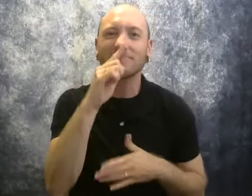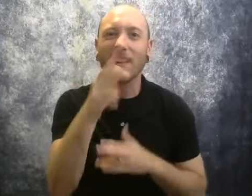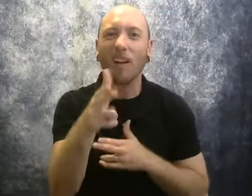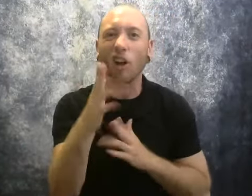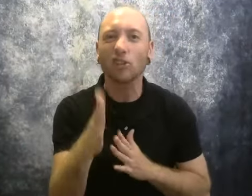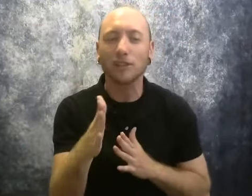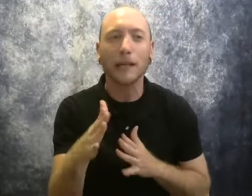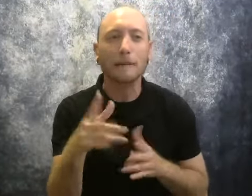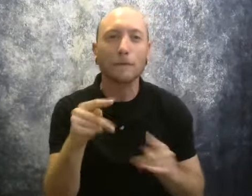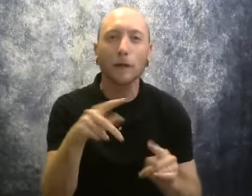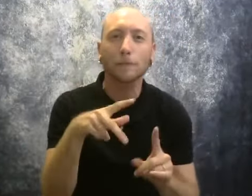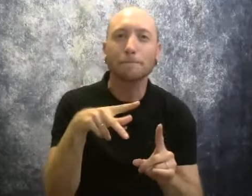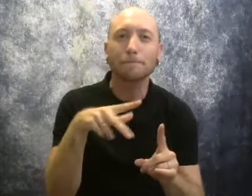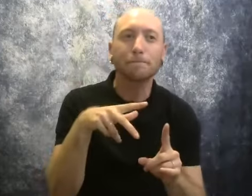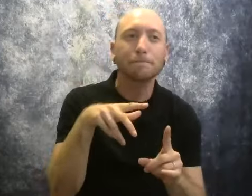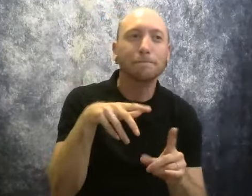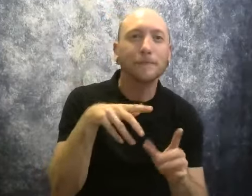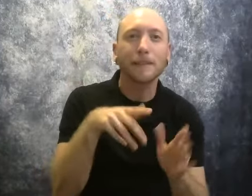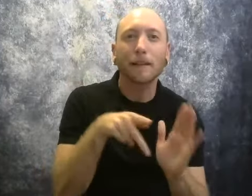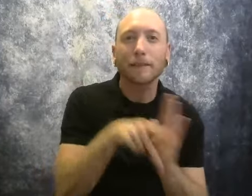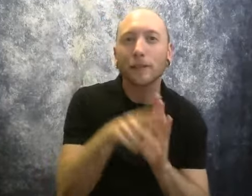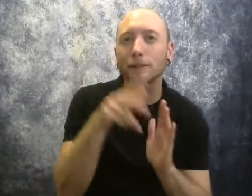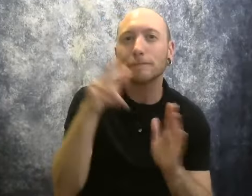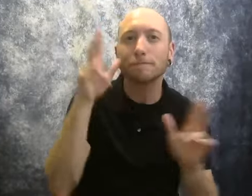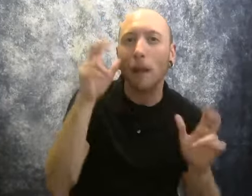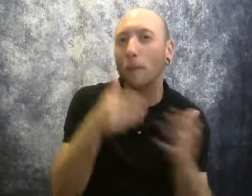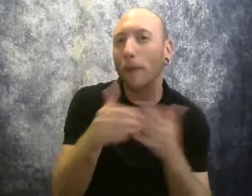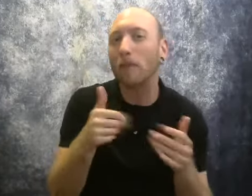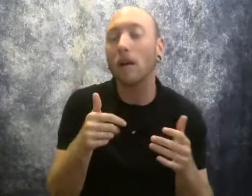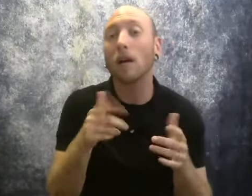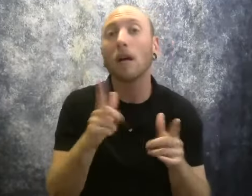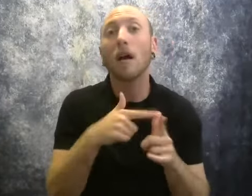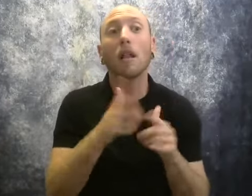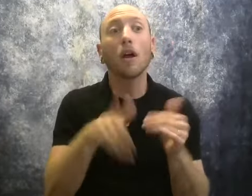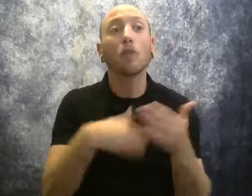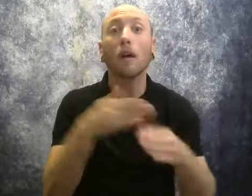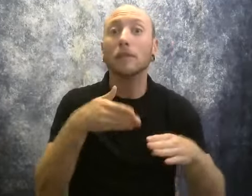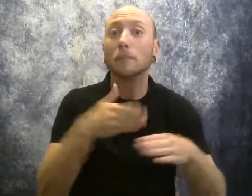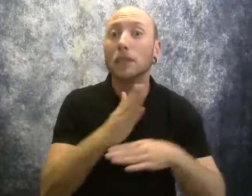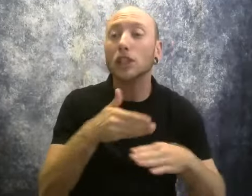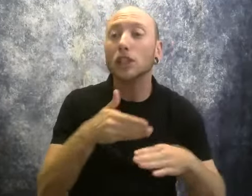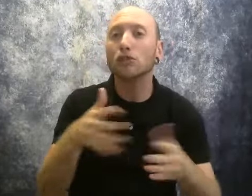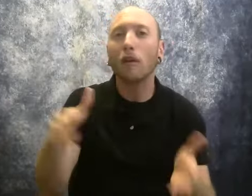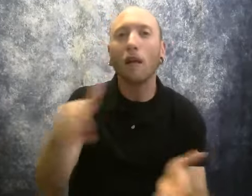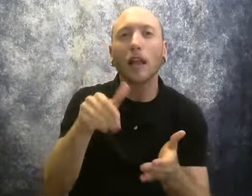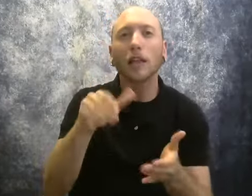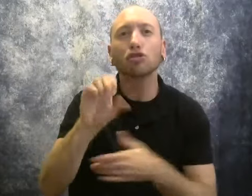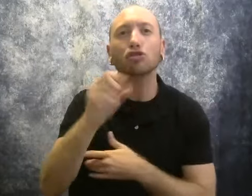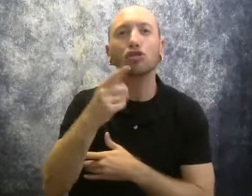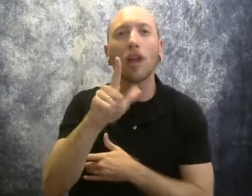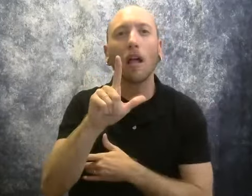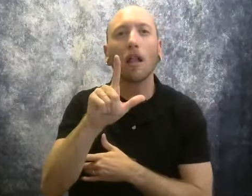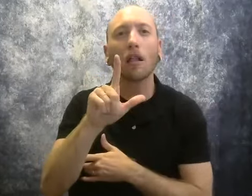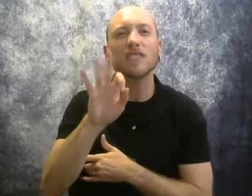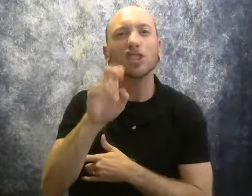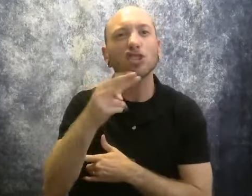and pretend we were hunters and trap rabbits and that sort of stuff, and head out to the beach and get shellfish so we could go fishing, use it for